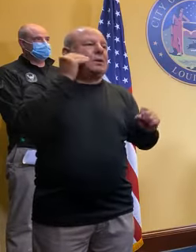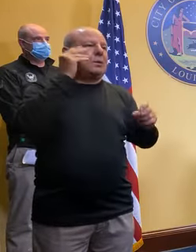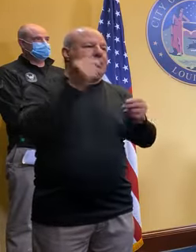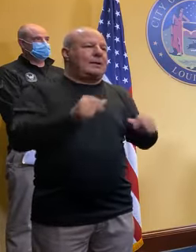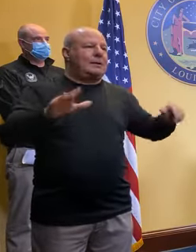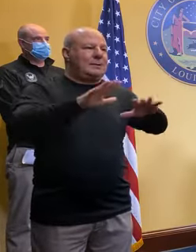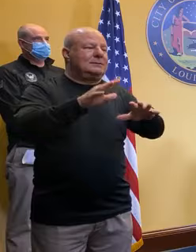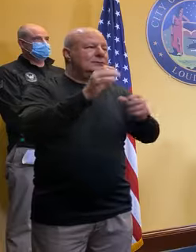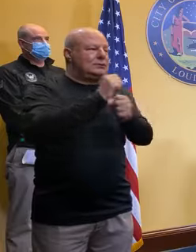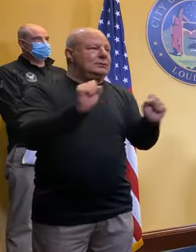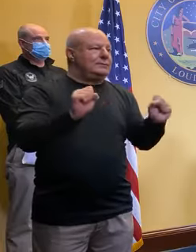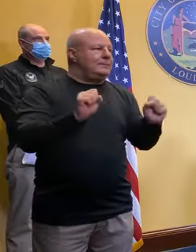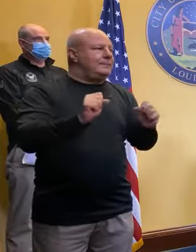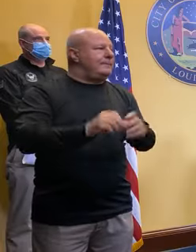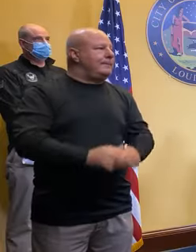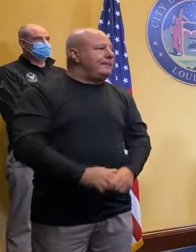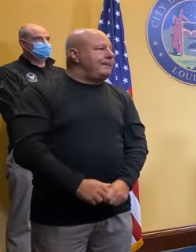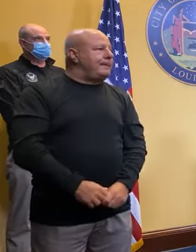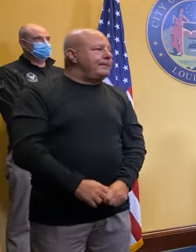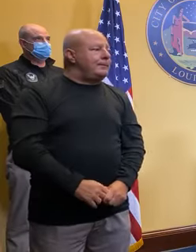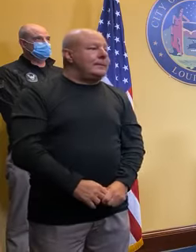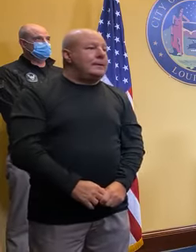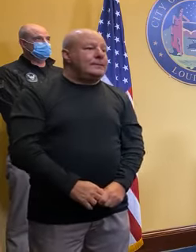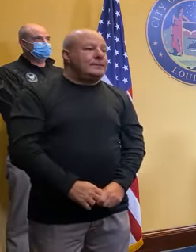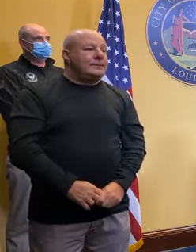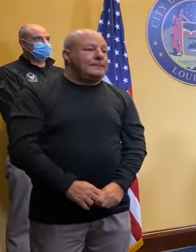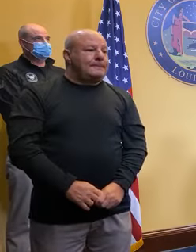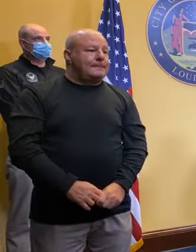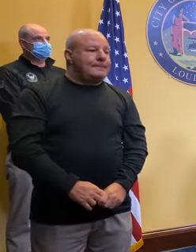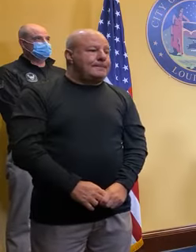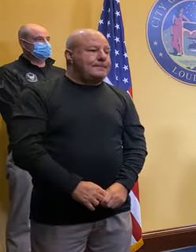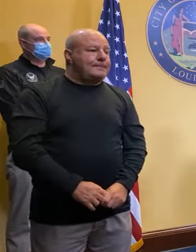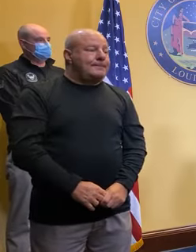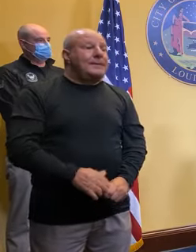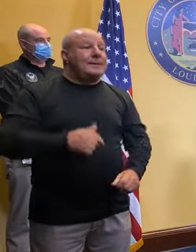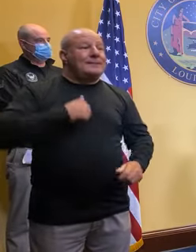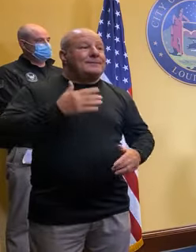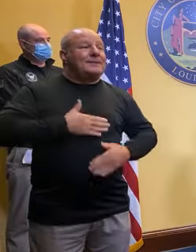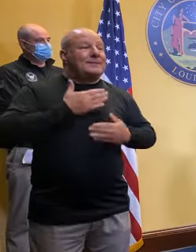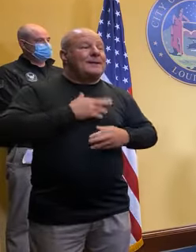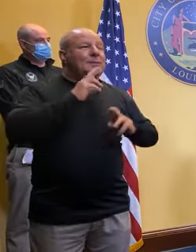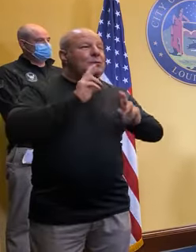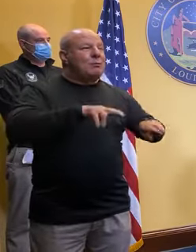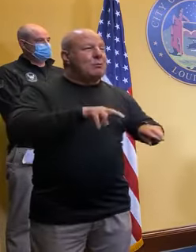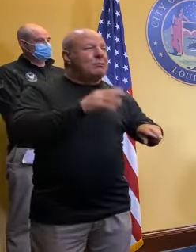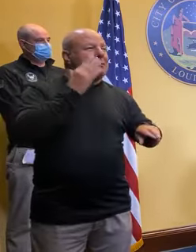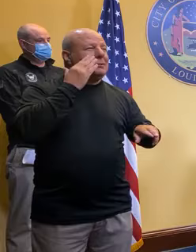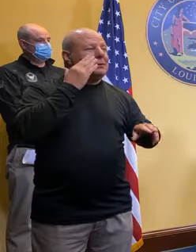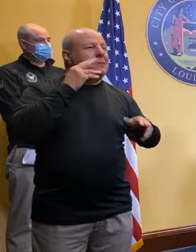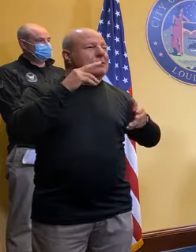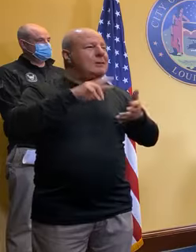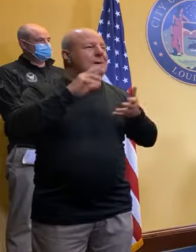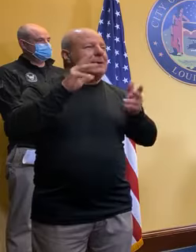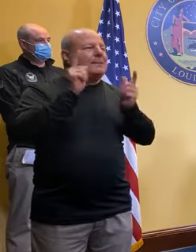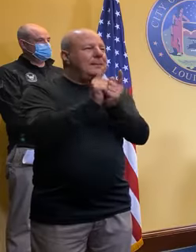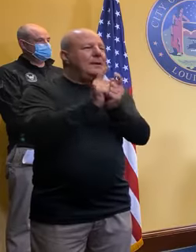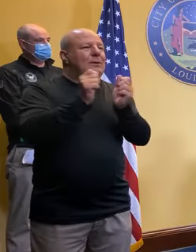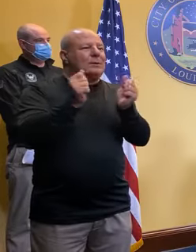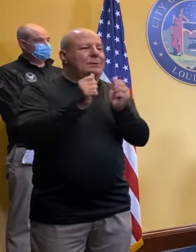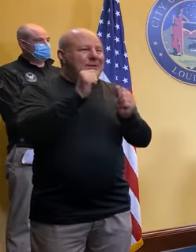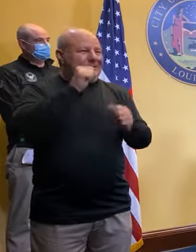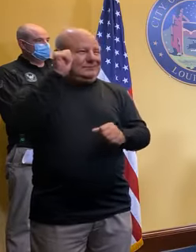Homeland Security. I am happy to report, and you all know that I met, Unified Command met yesterday